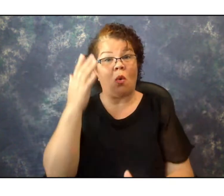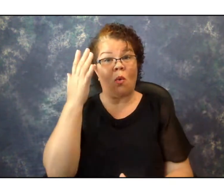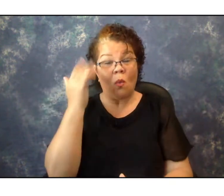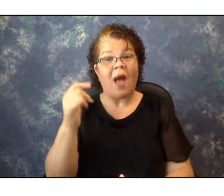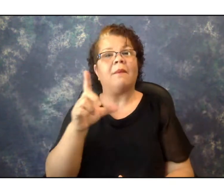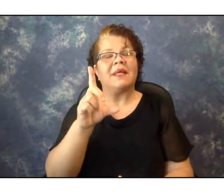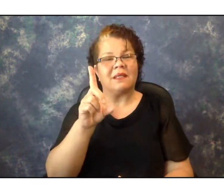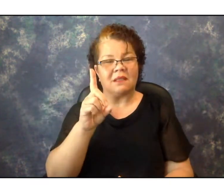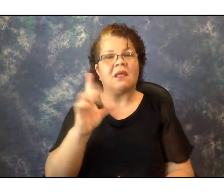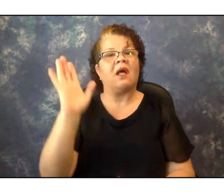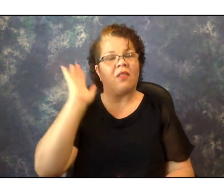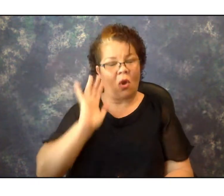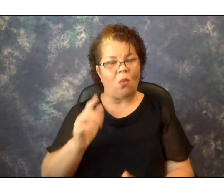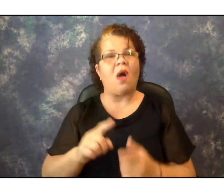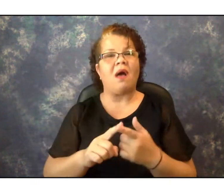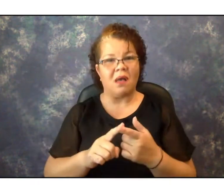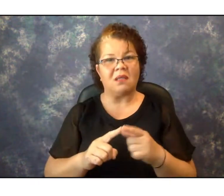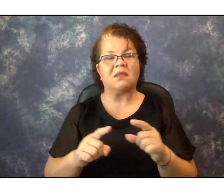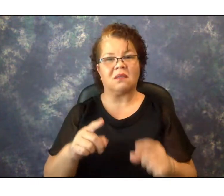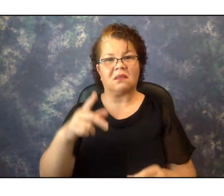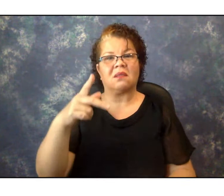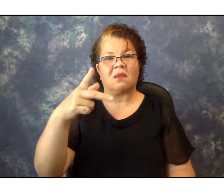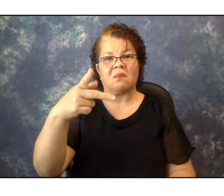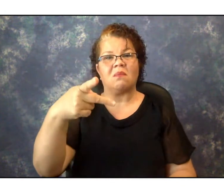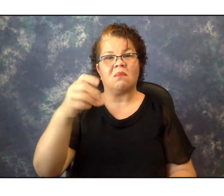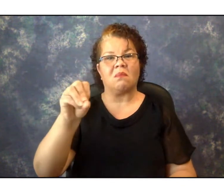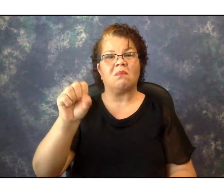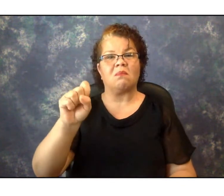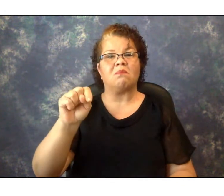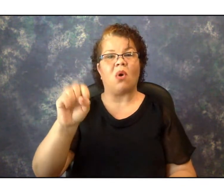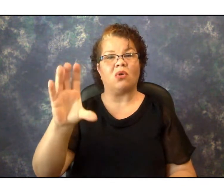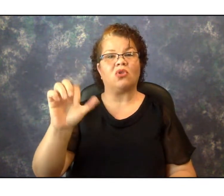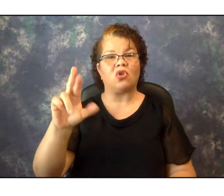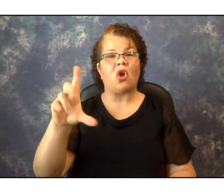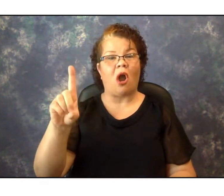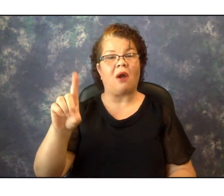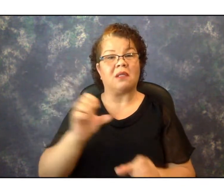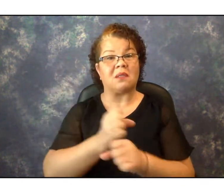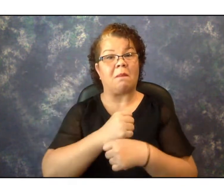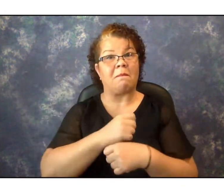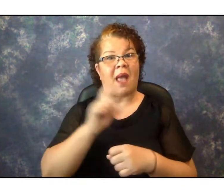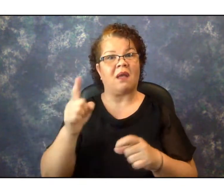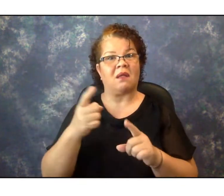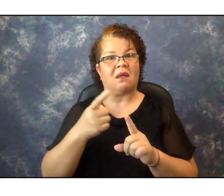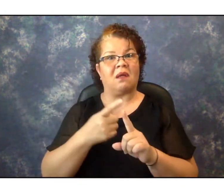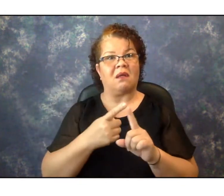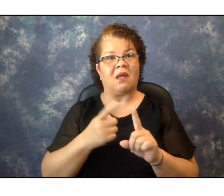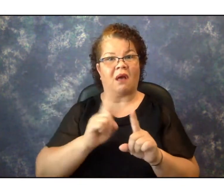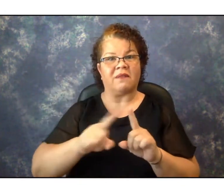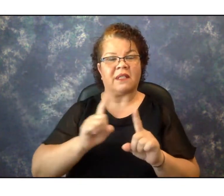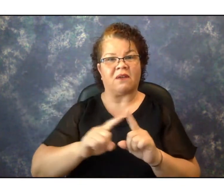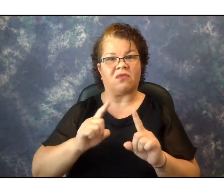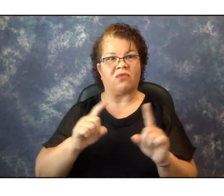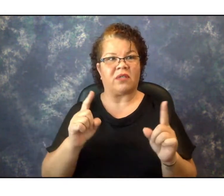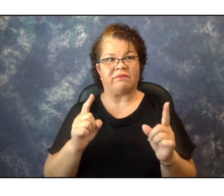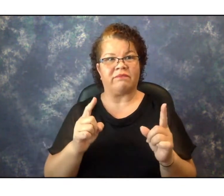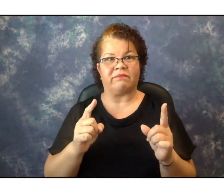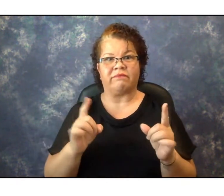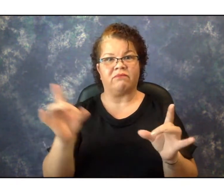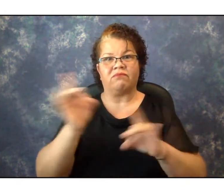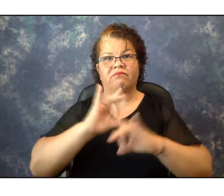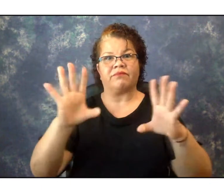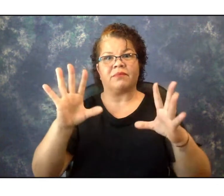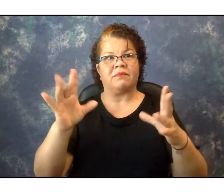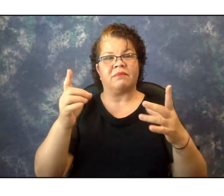of the destruction and sent as if it were a souvenir. And I think that's important to remember. We're